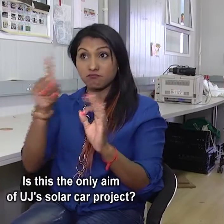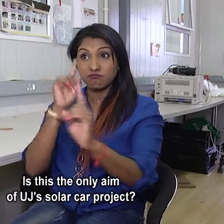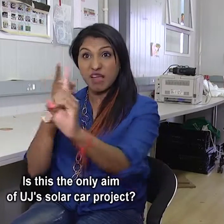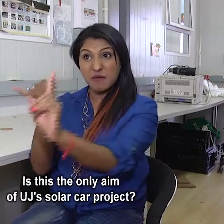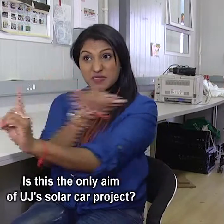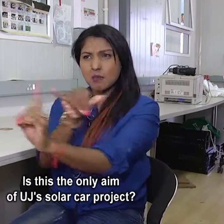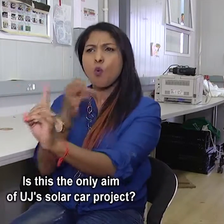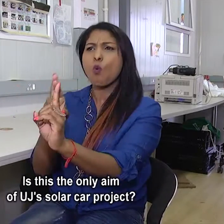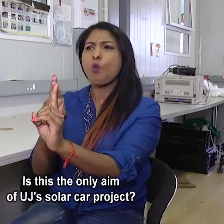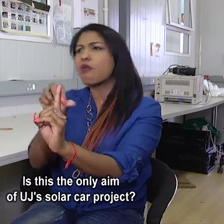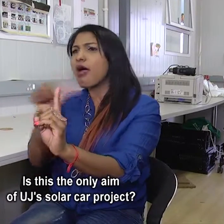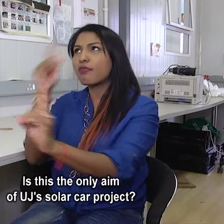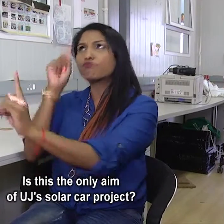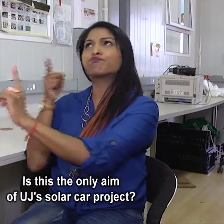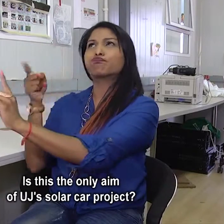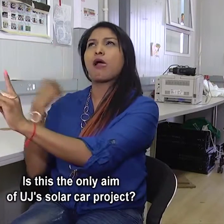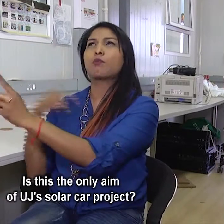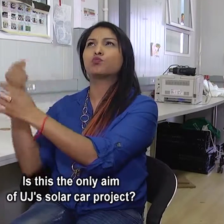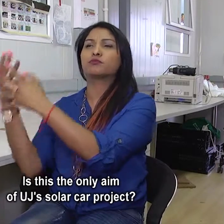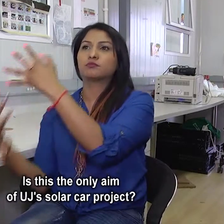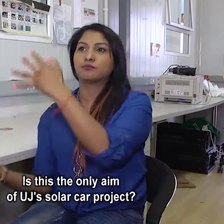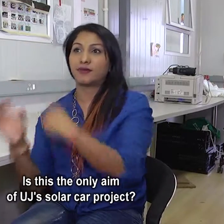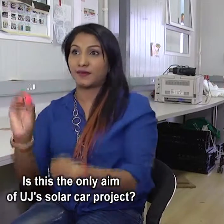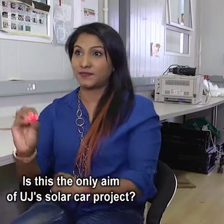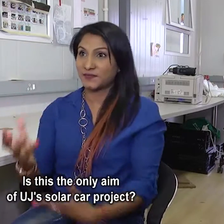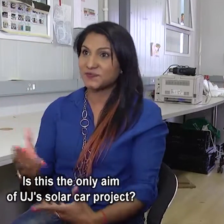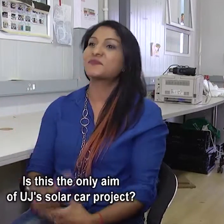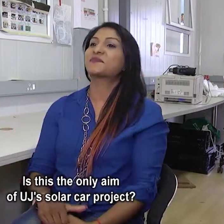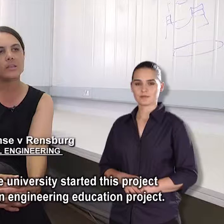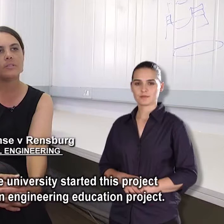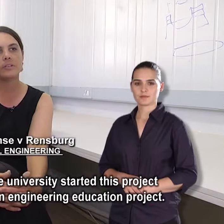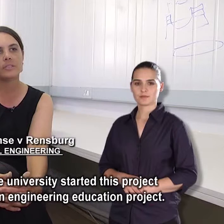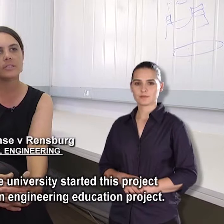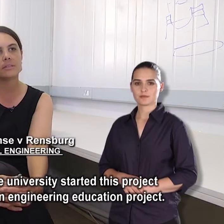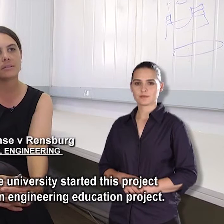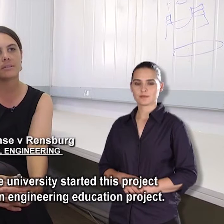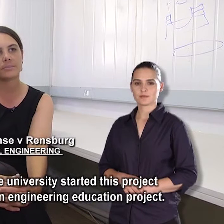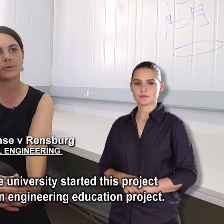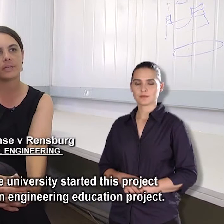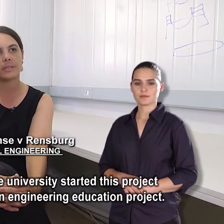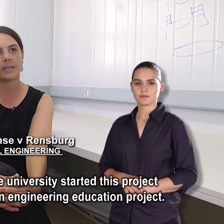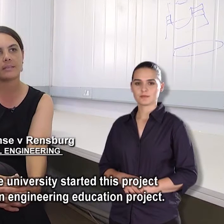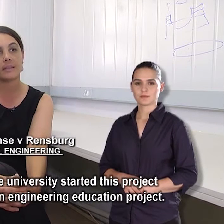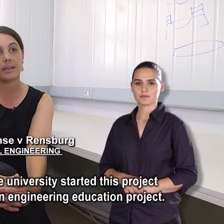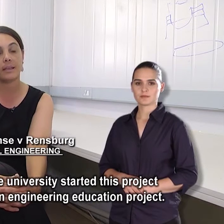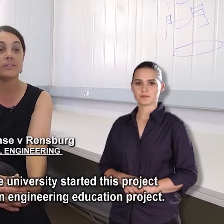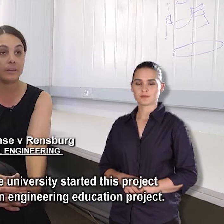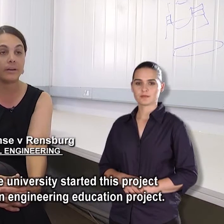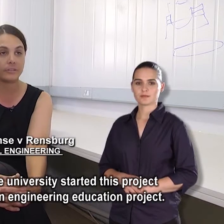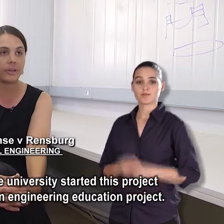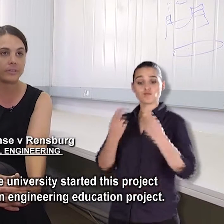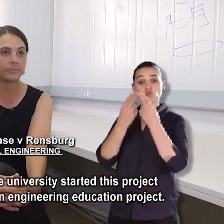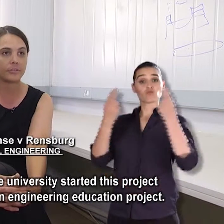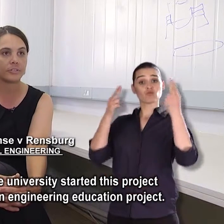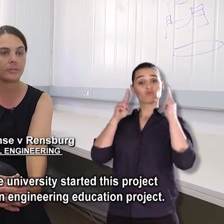Is this the only aim of UJ's solar car project? The university started this project as an